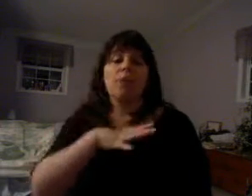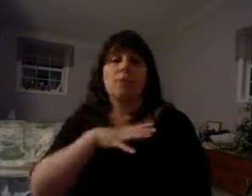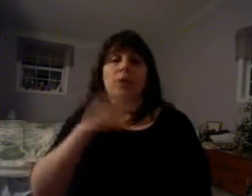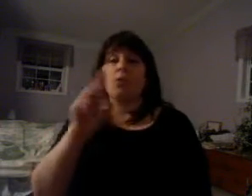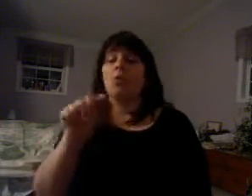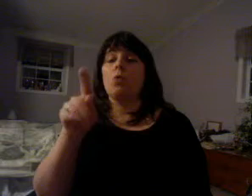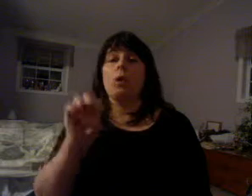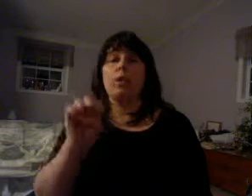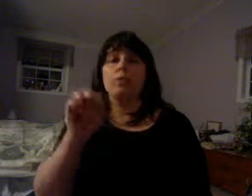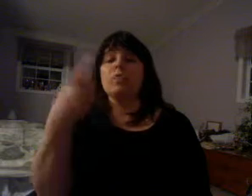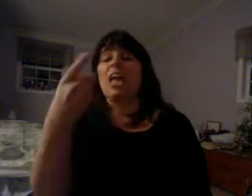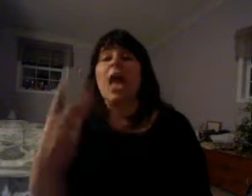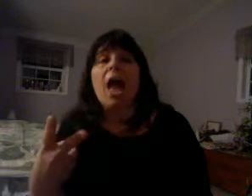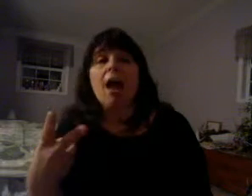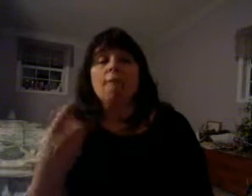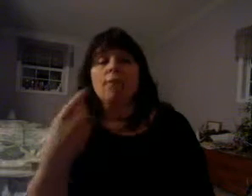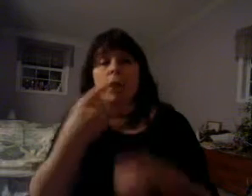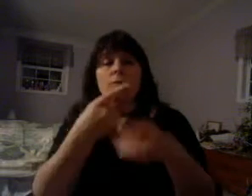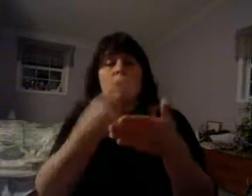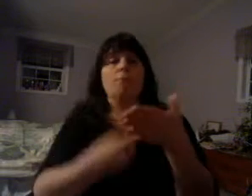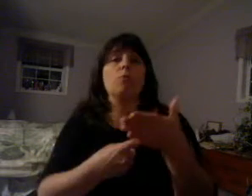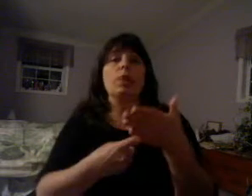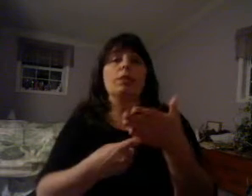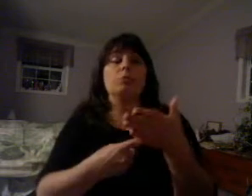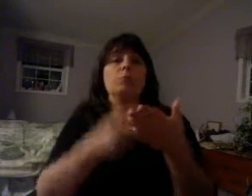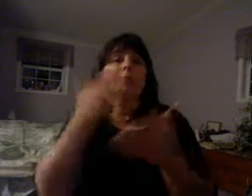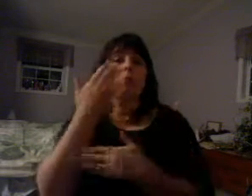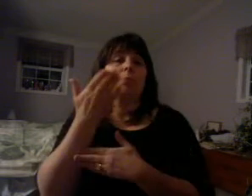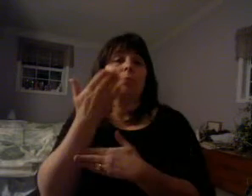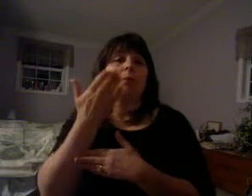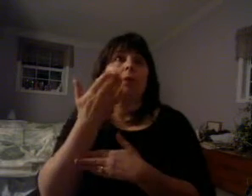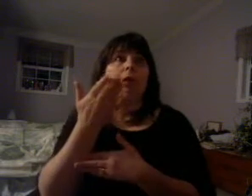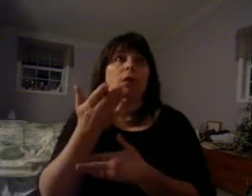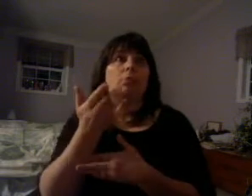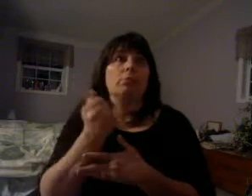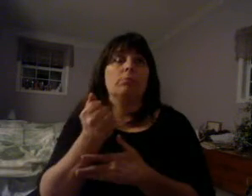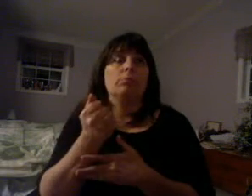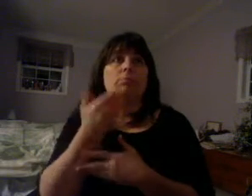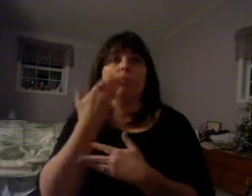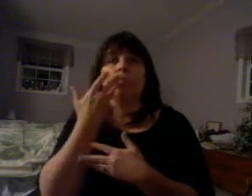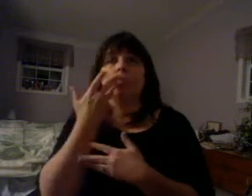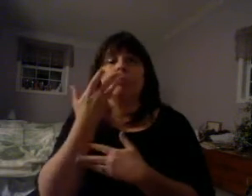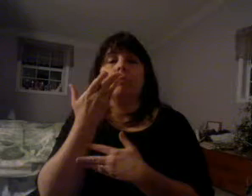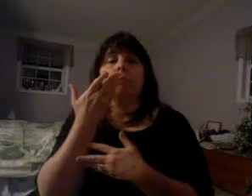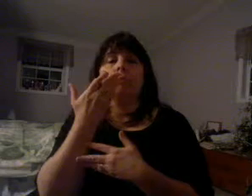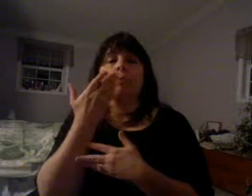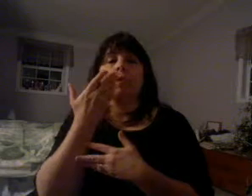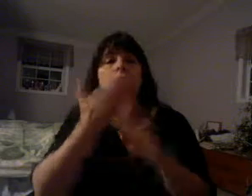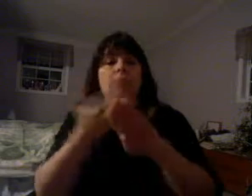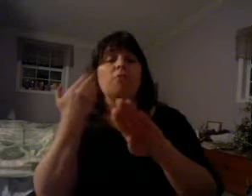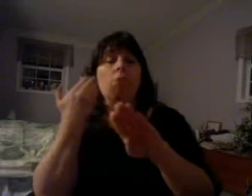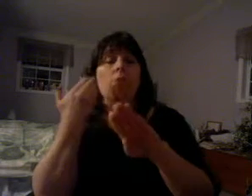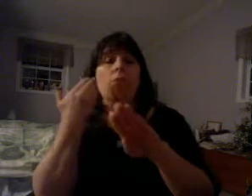1974, but no similar change occurred in the black male rate. Why? Because during this period, there